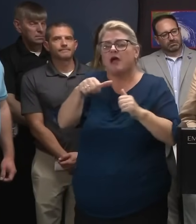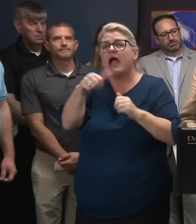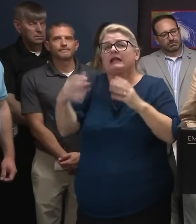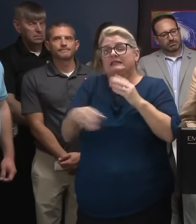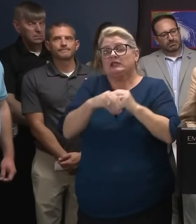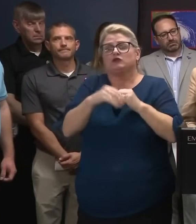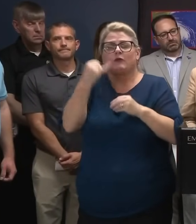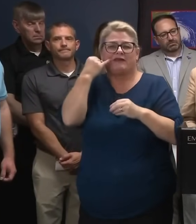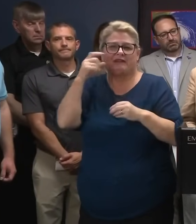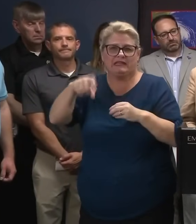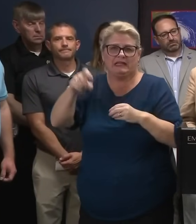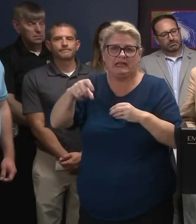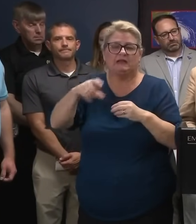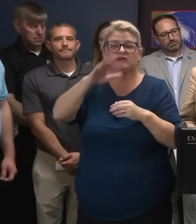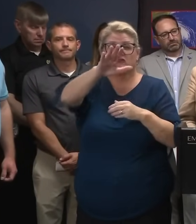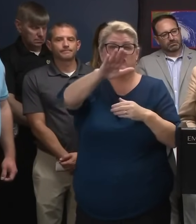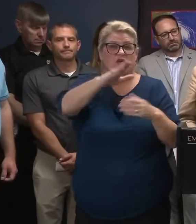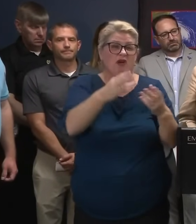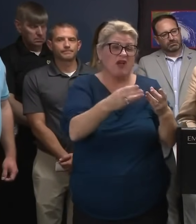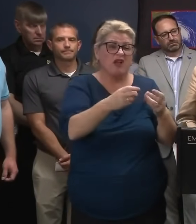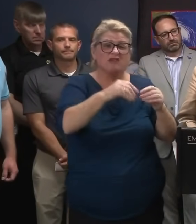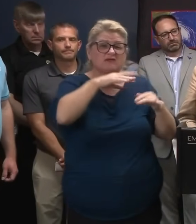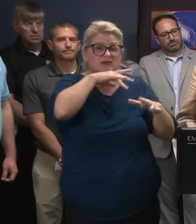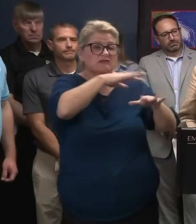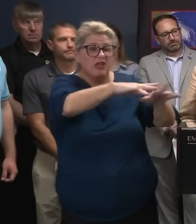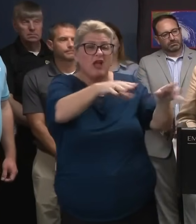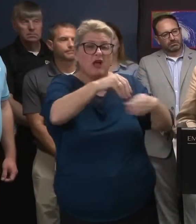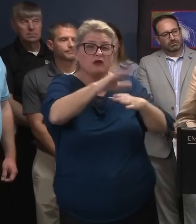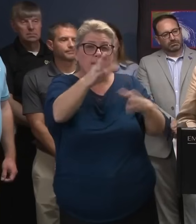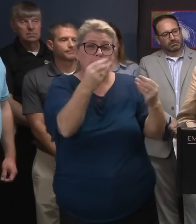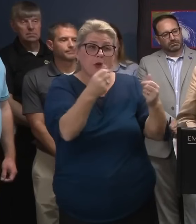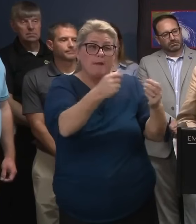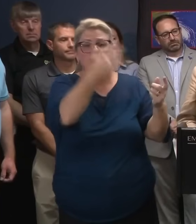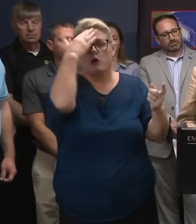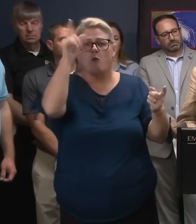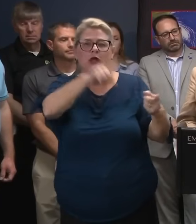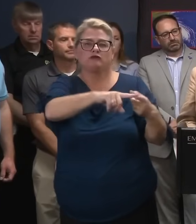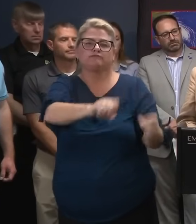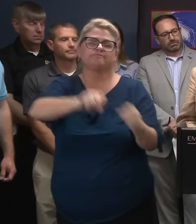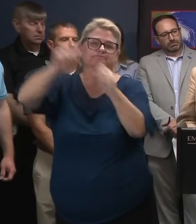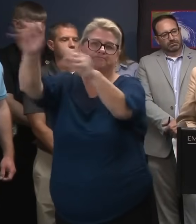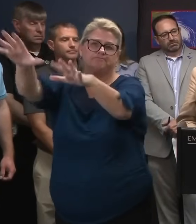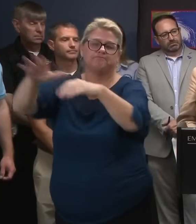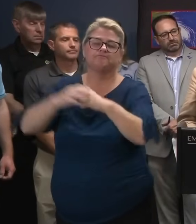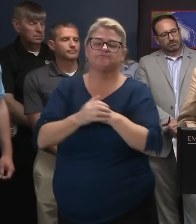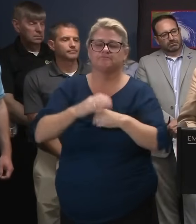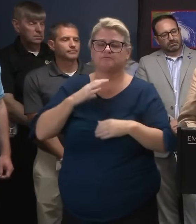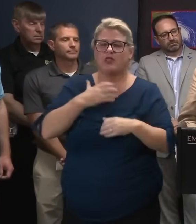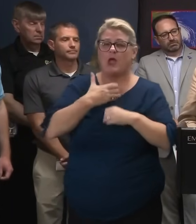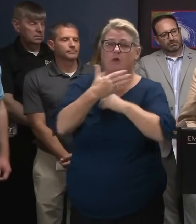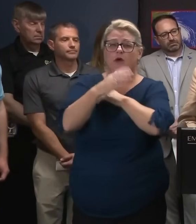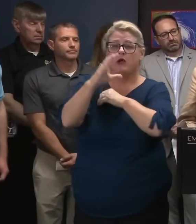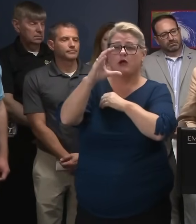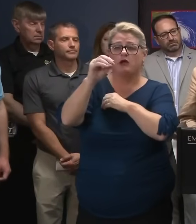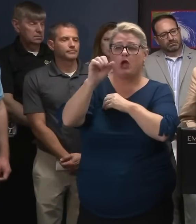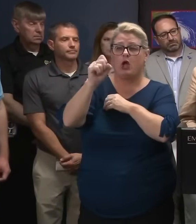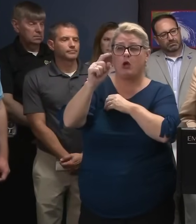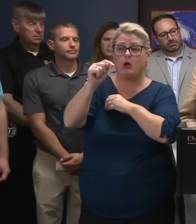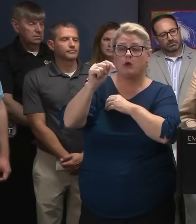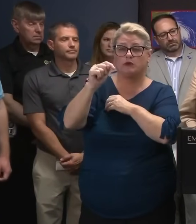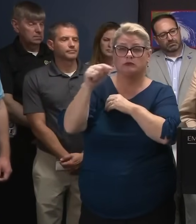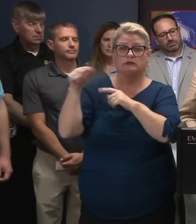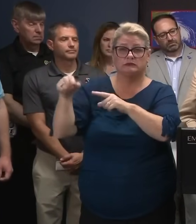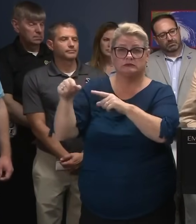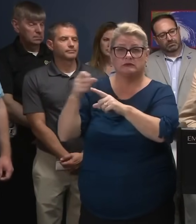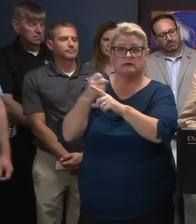can get the debris off of your property. Coastal impacts, our Bureau of Coastal Management has been made